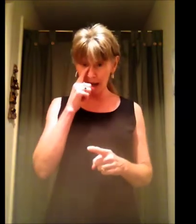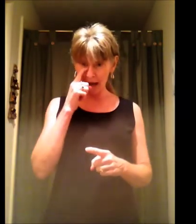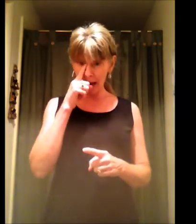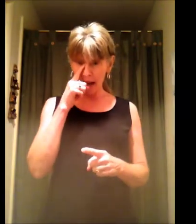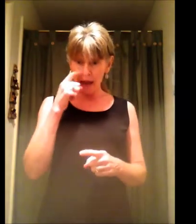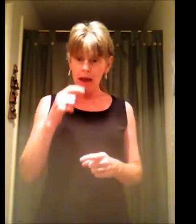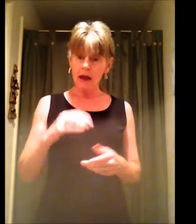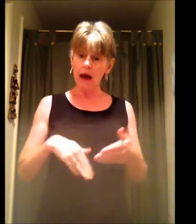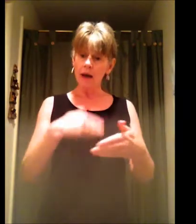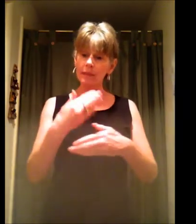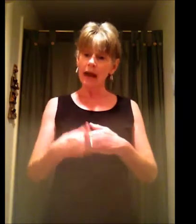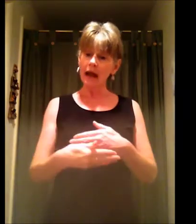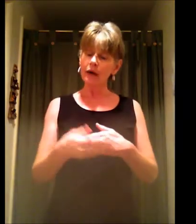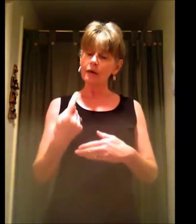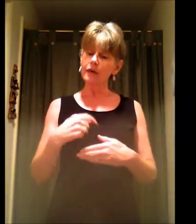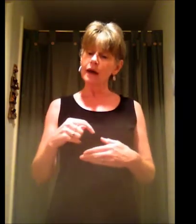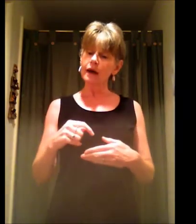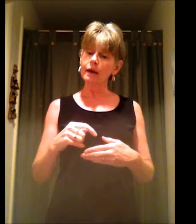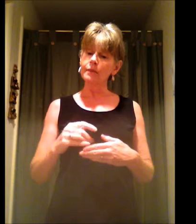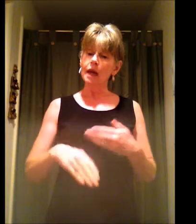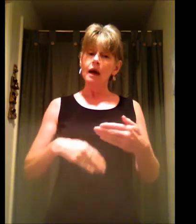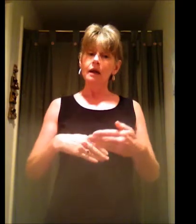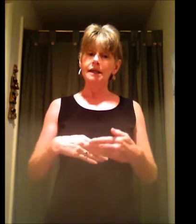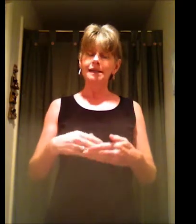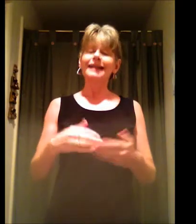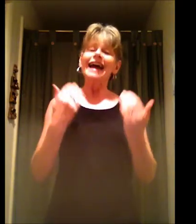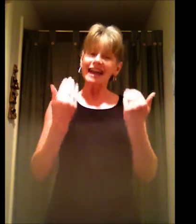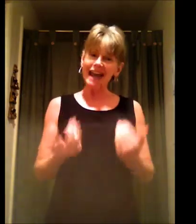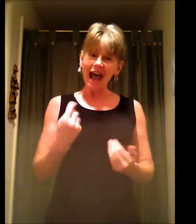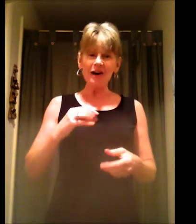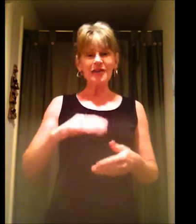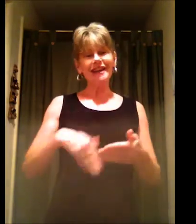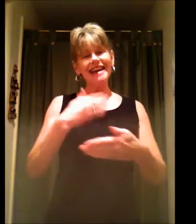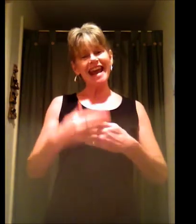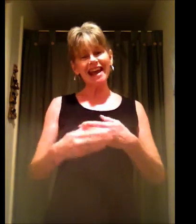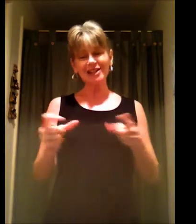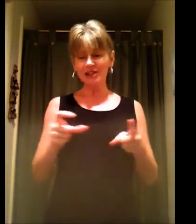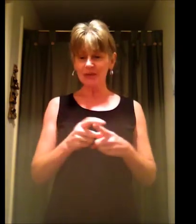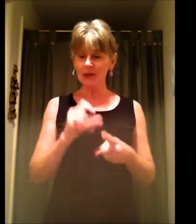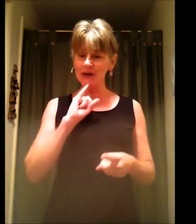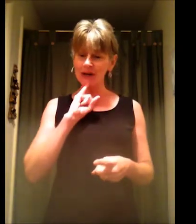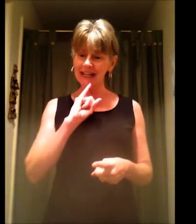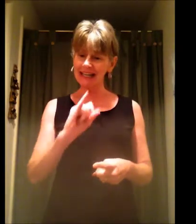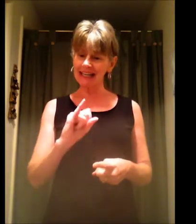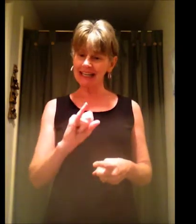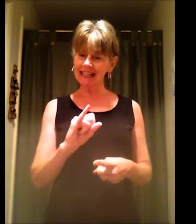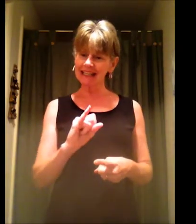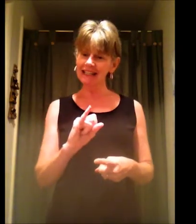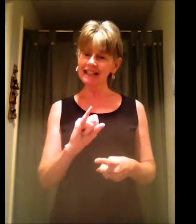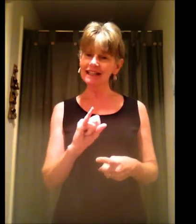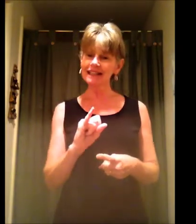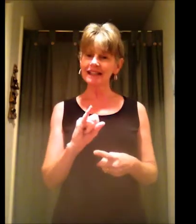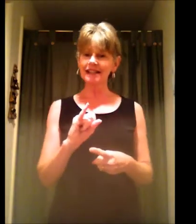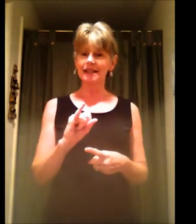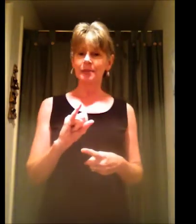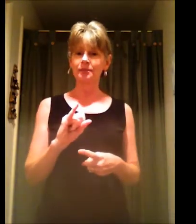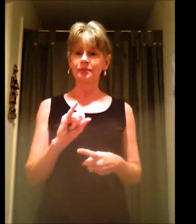Okay, now let's see. Now the next word is